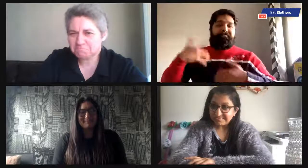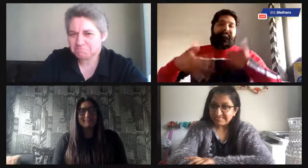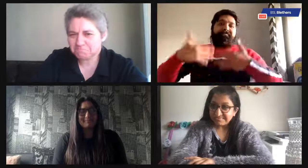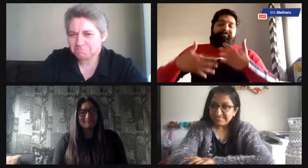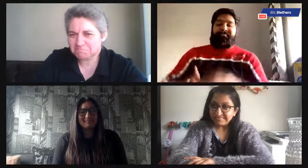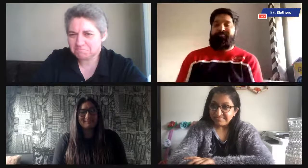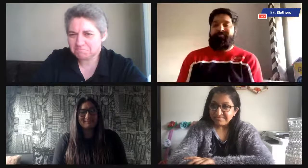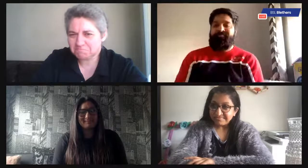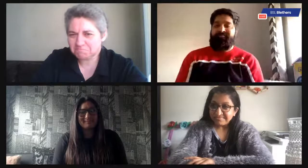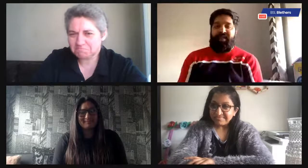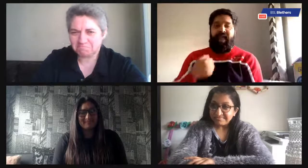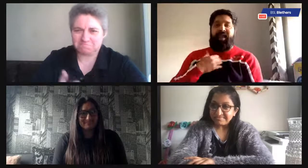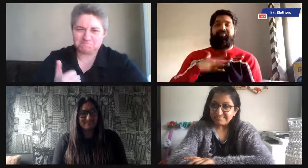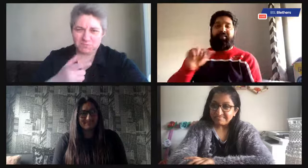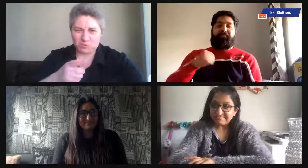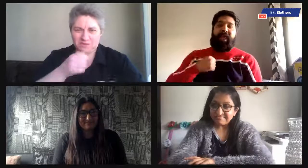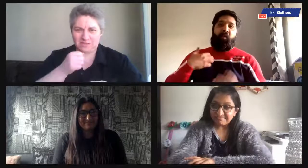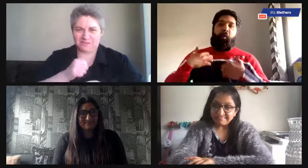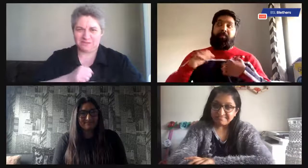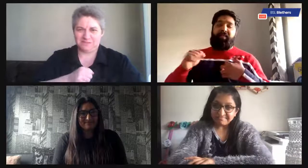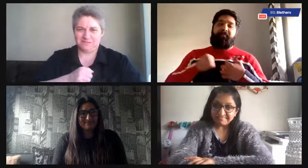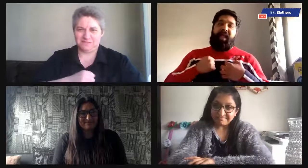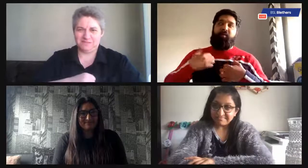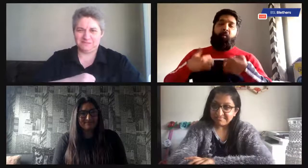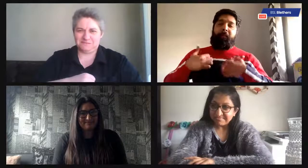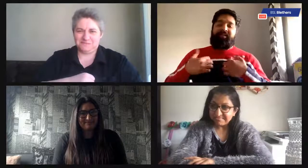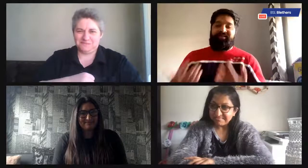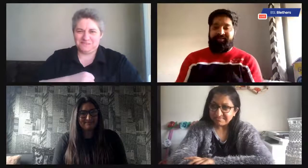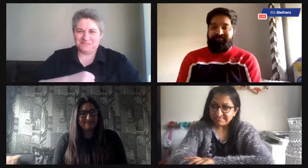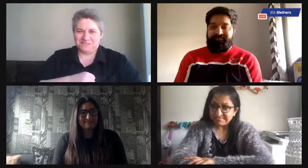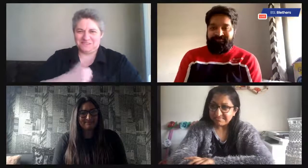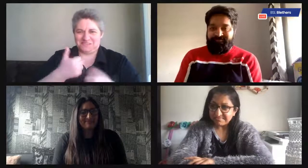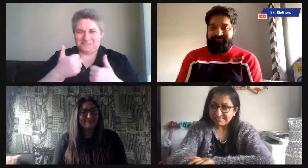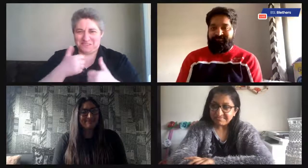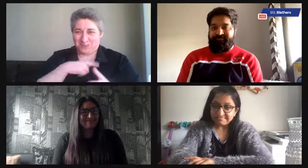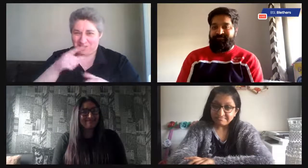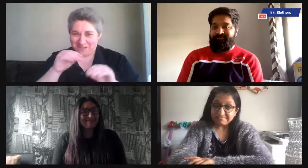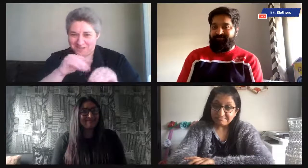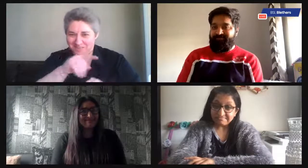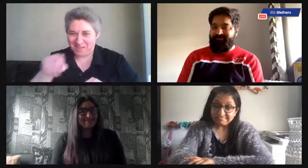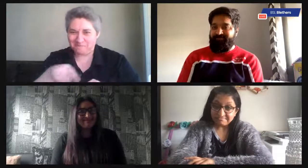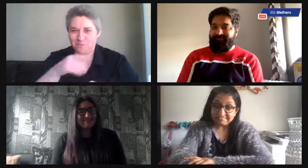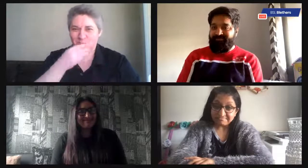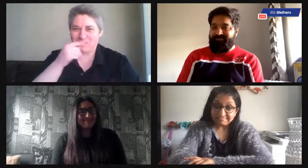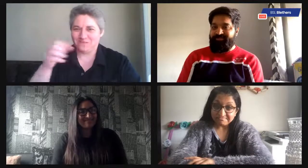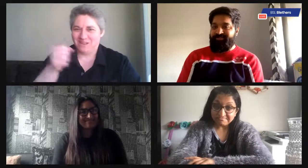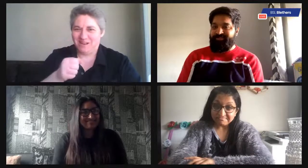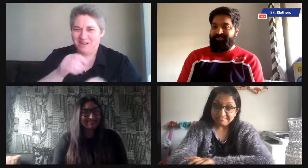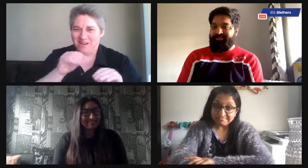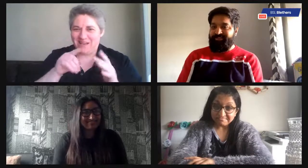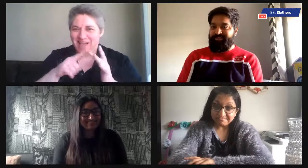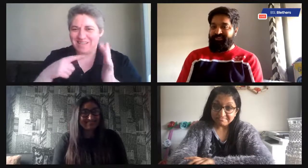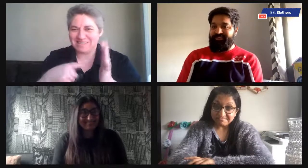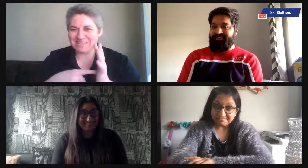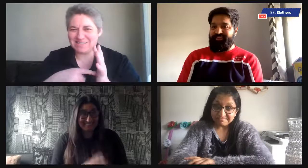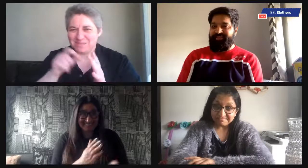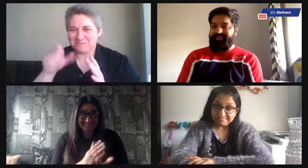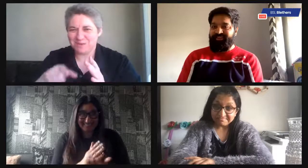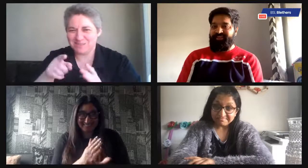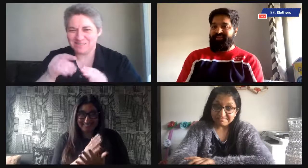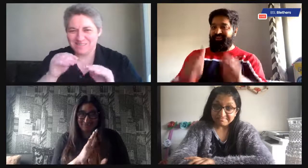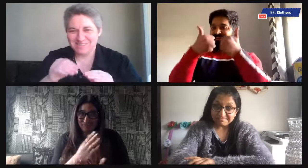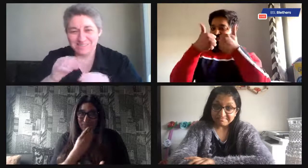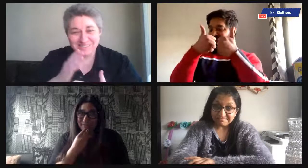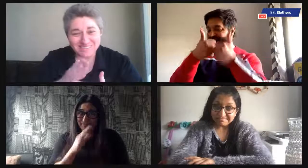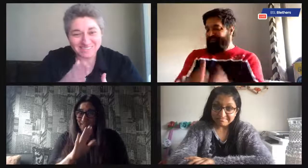learning about, things in the background, editing, filming, and now that is my absolute hobby. So that's good too.